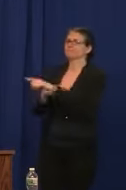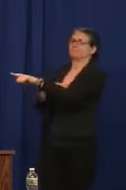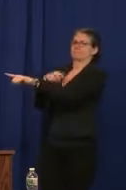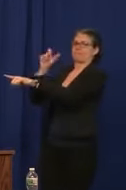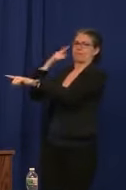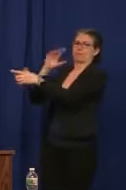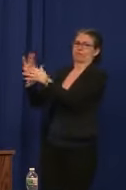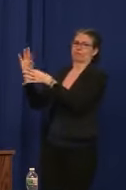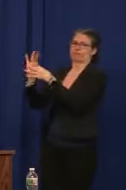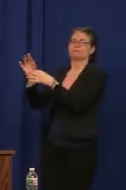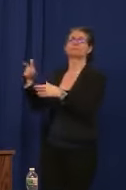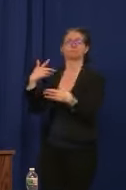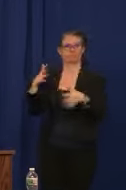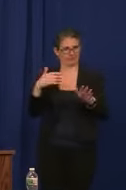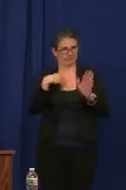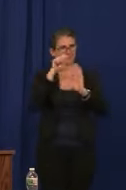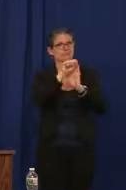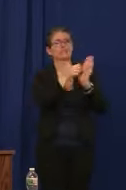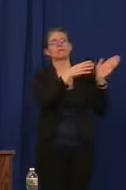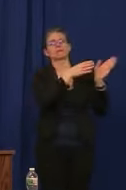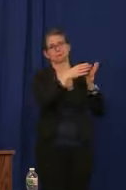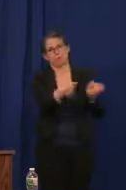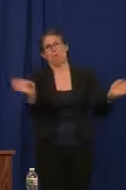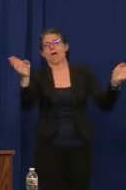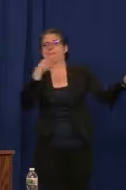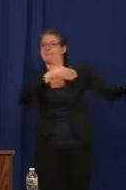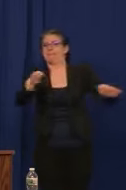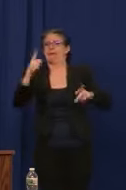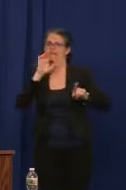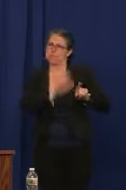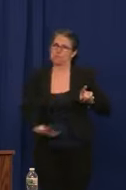been discussing that, and we are talking about